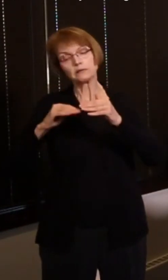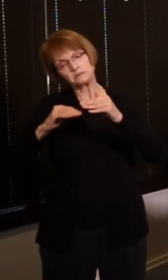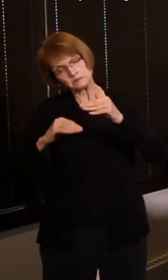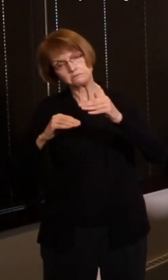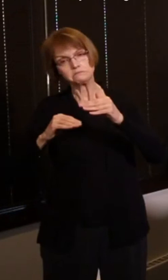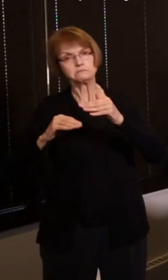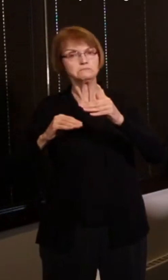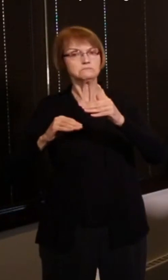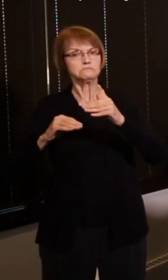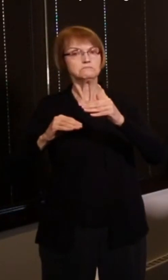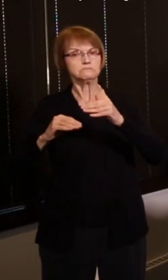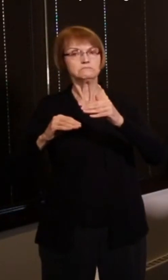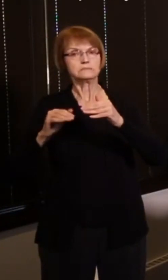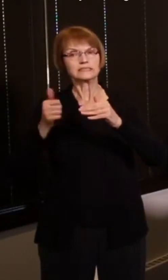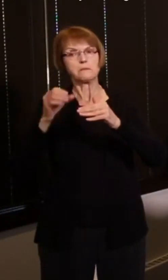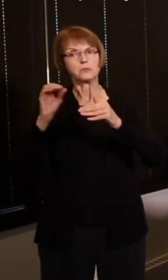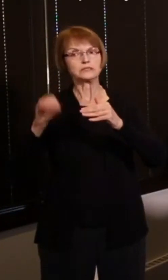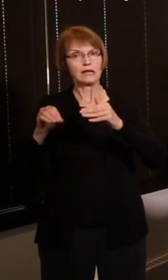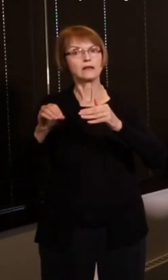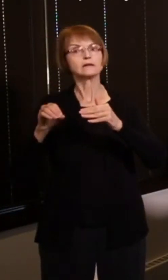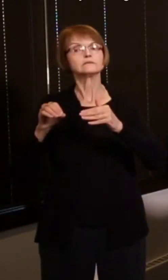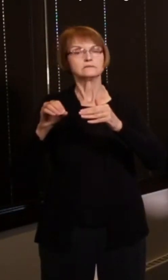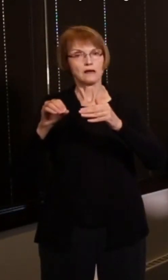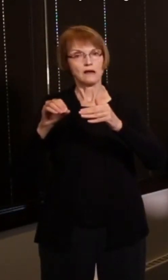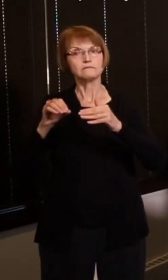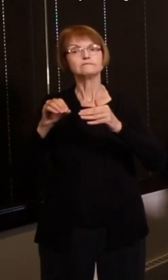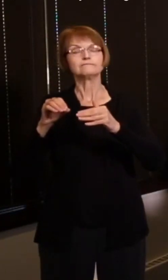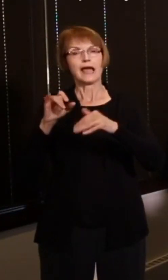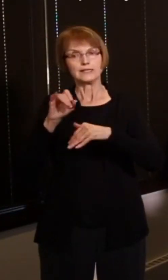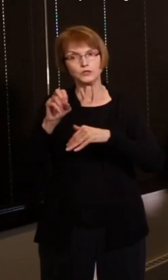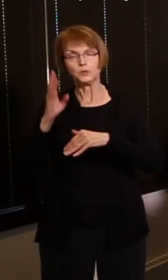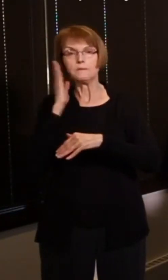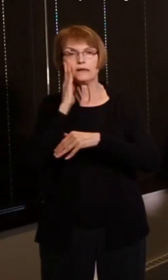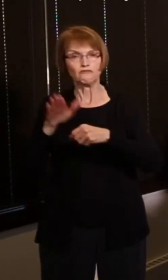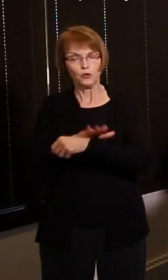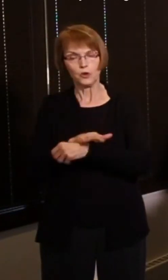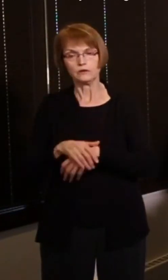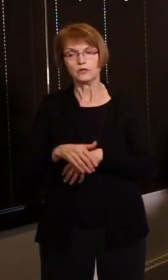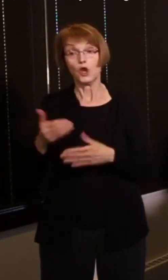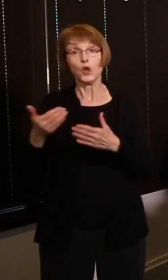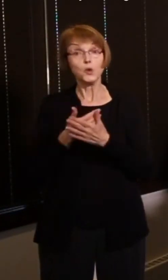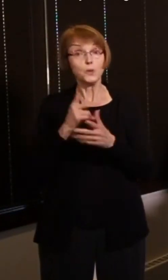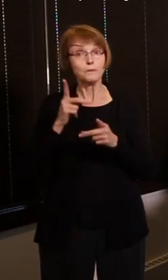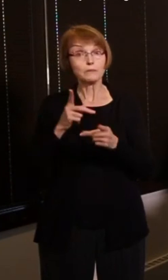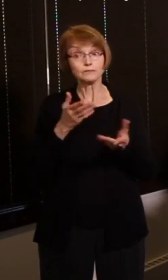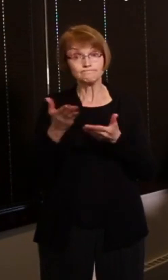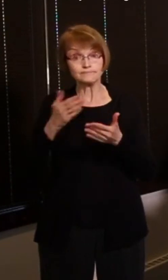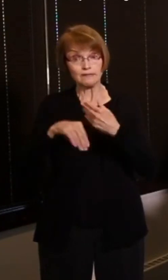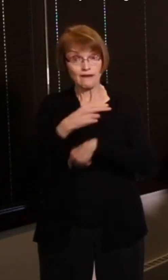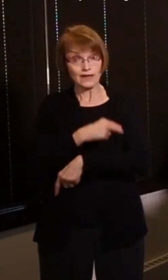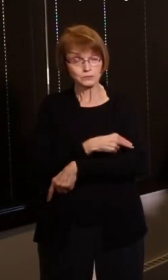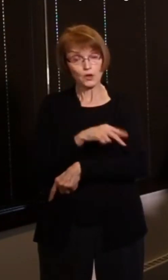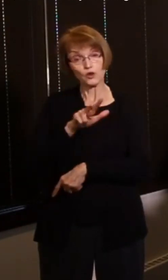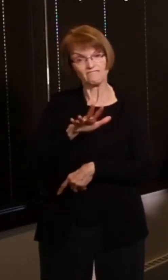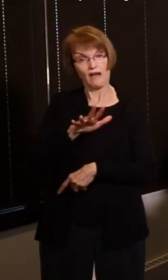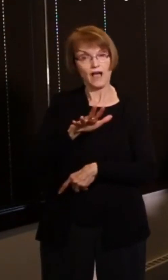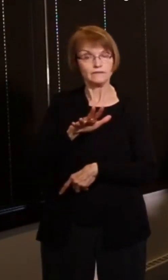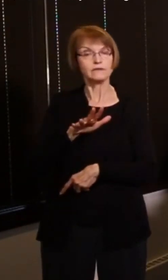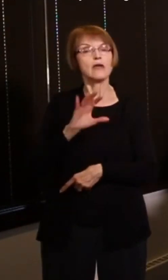down below, so that's good news. New admissions, as I mentioned, we're at 35, and you can see where we've plateaued right around